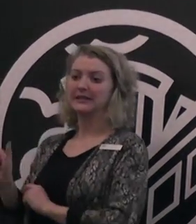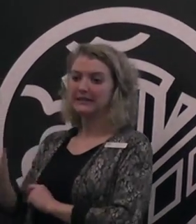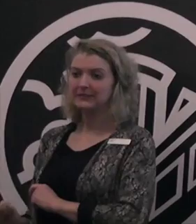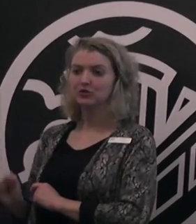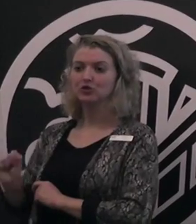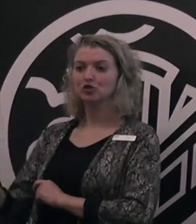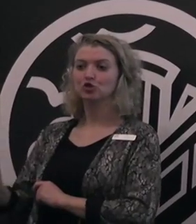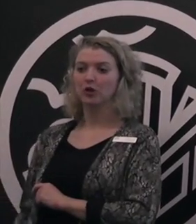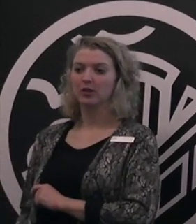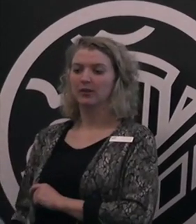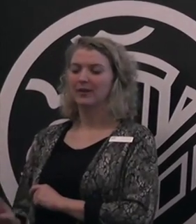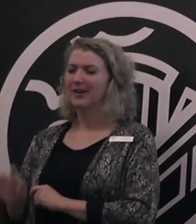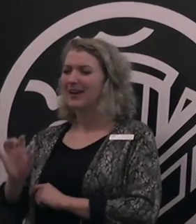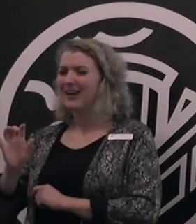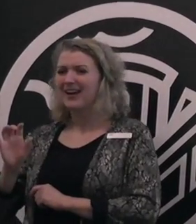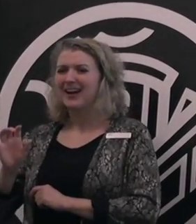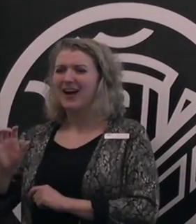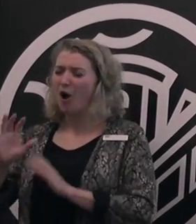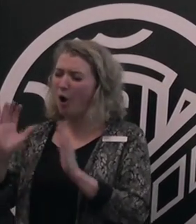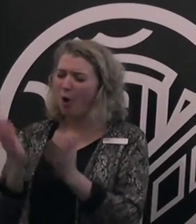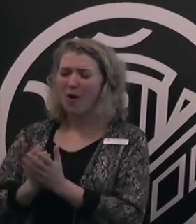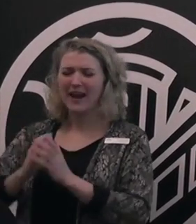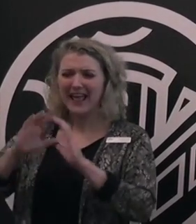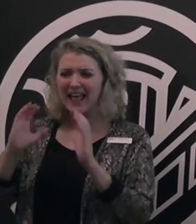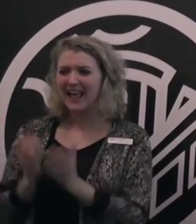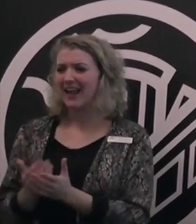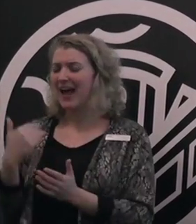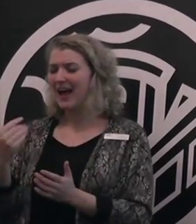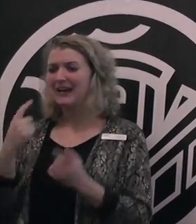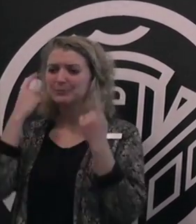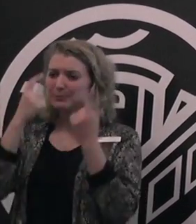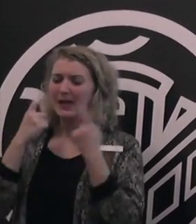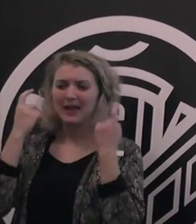Wonderful, inspiring figures all around Pride events.